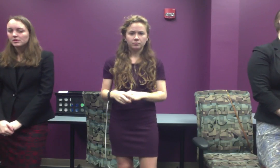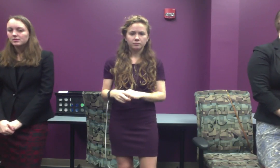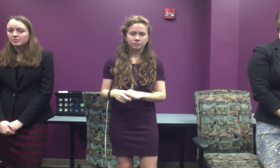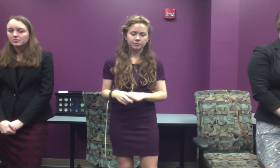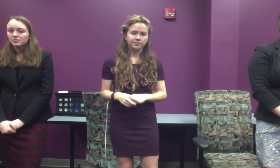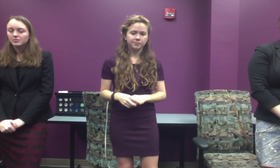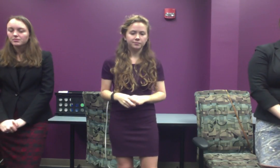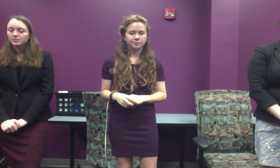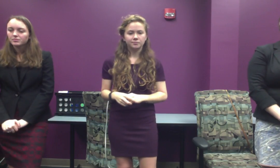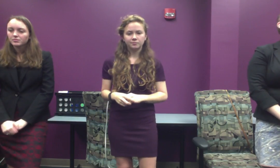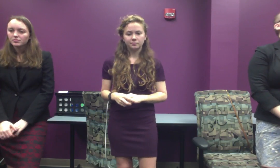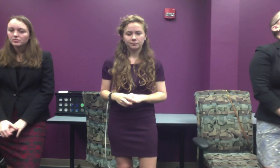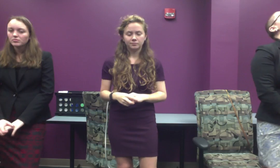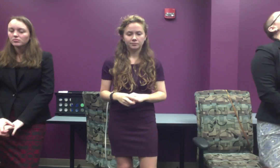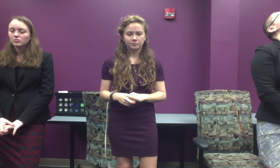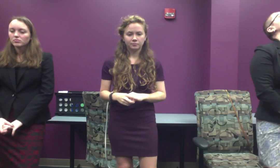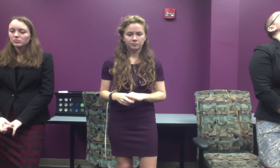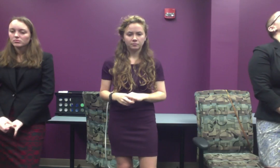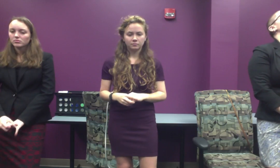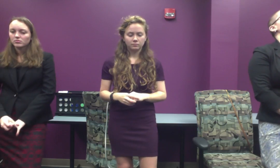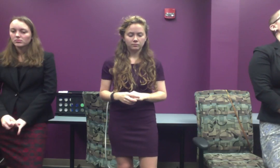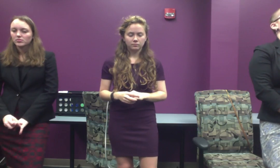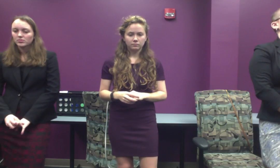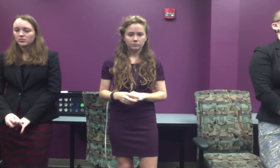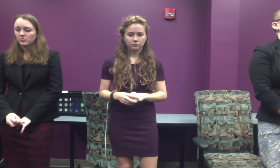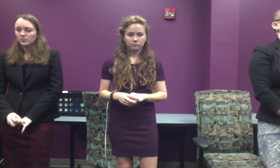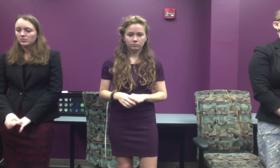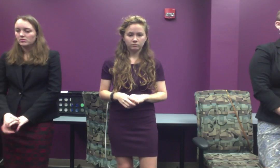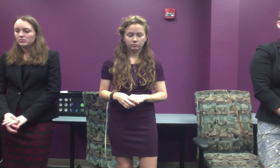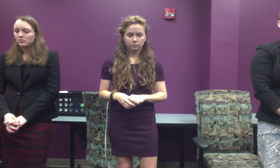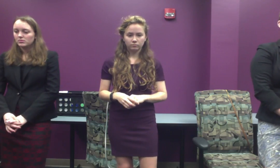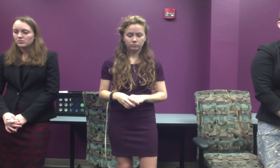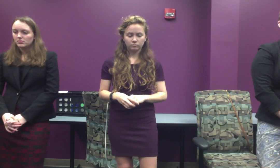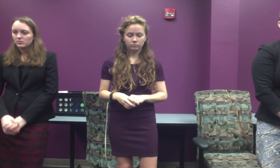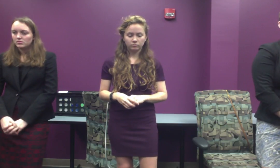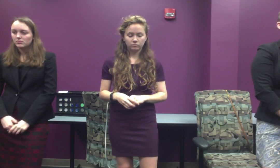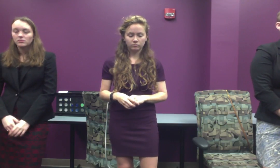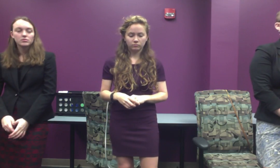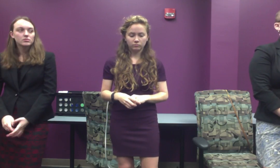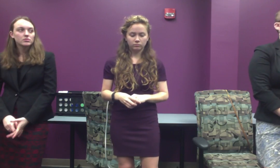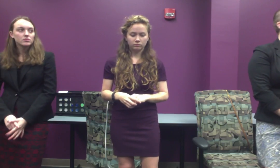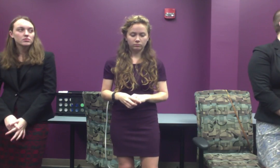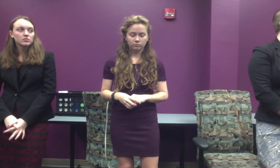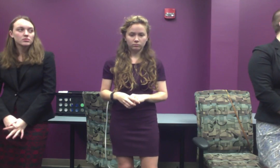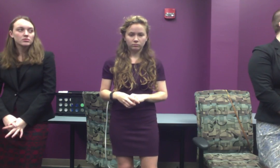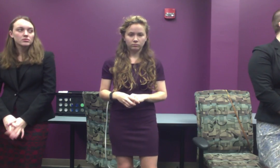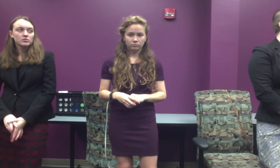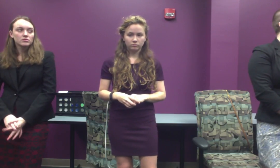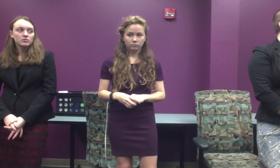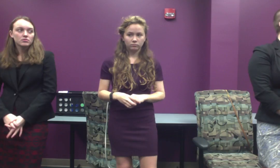Once photographers take their photos, they bring them to the editor, and the editor cuts them and pastes them on the page.